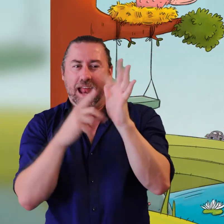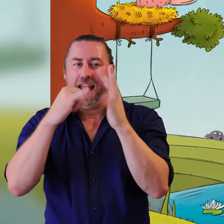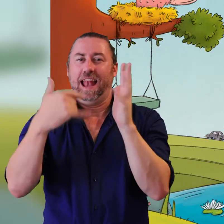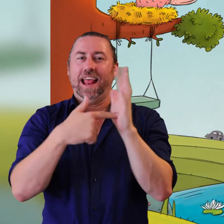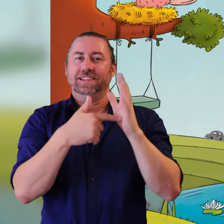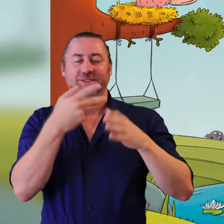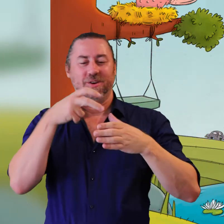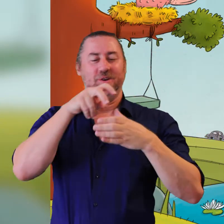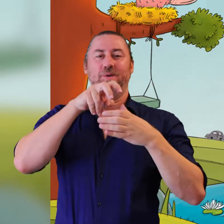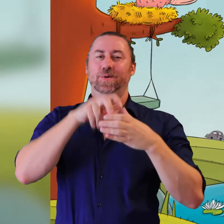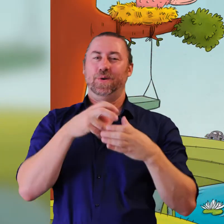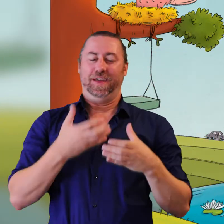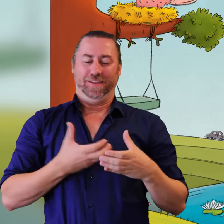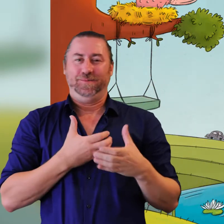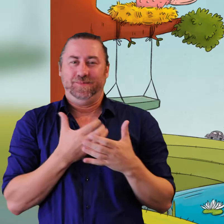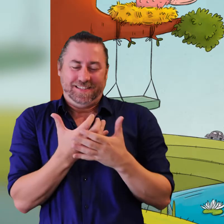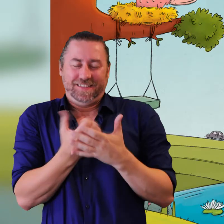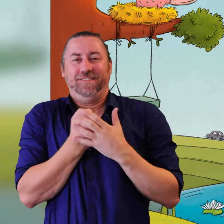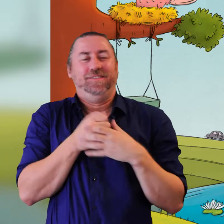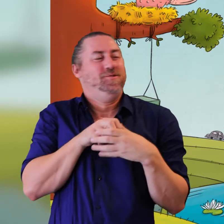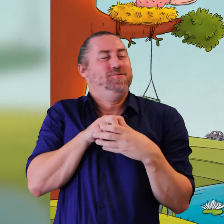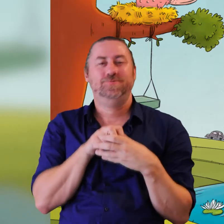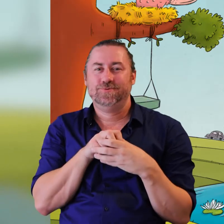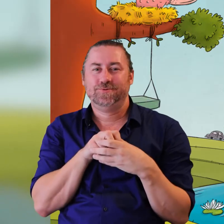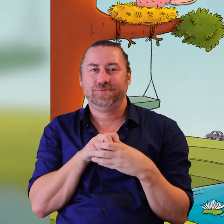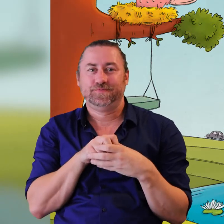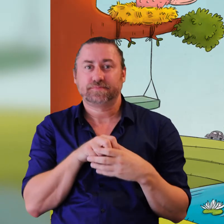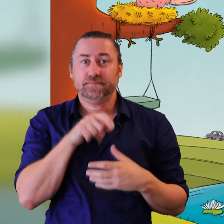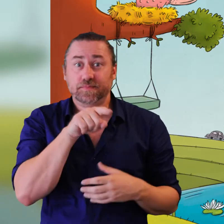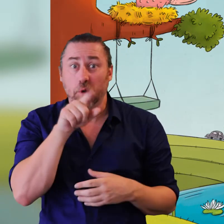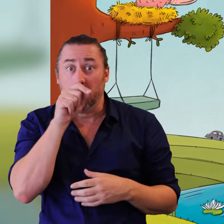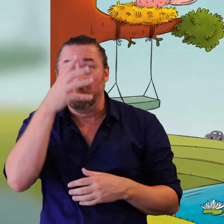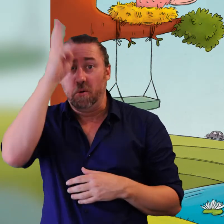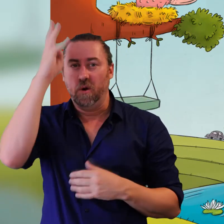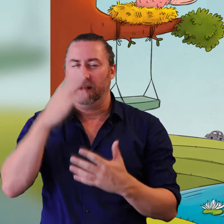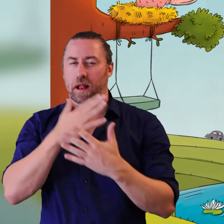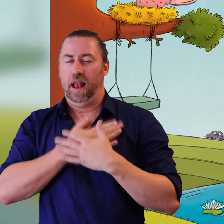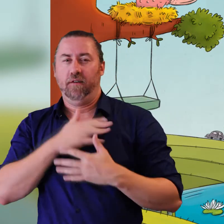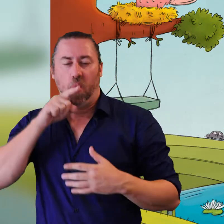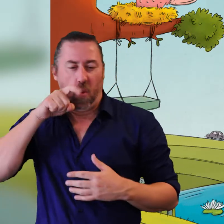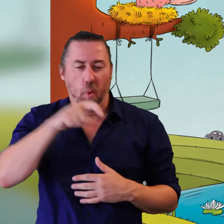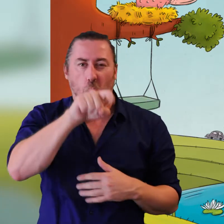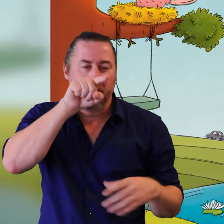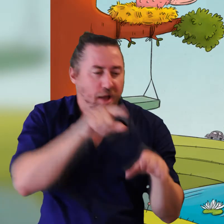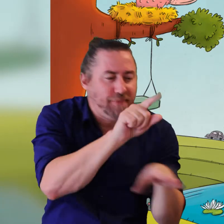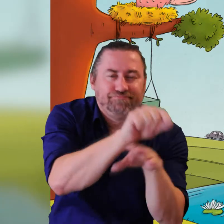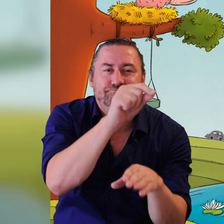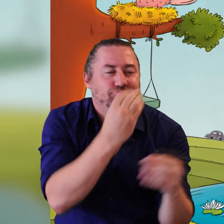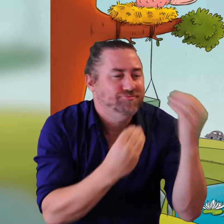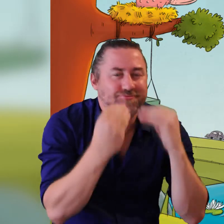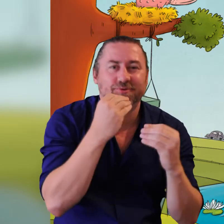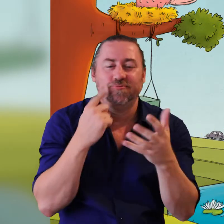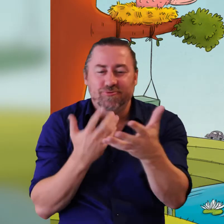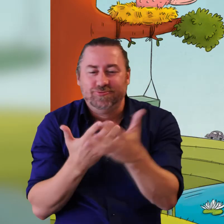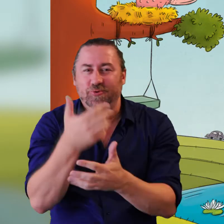tree. Birdie feels cosy and safe in her nest. Birdie likes to catch worms and talk with her friend,